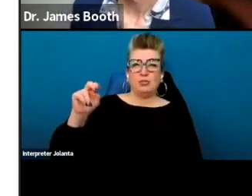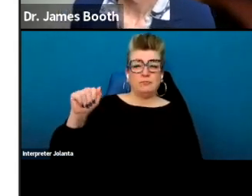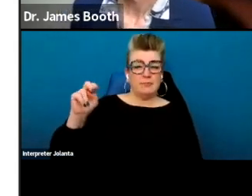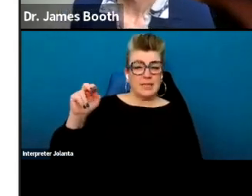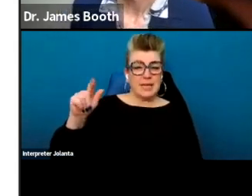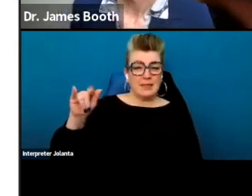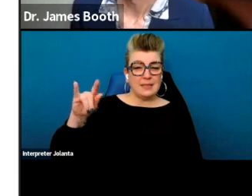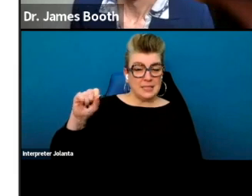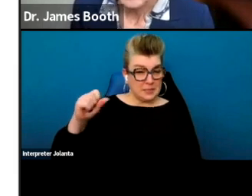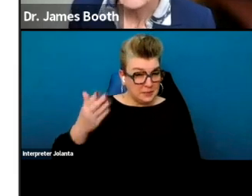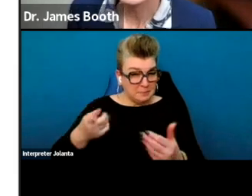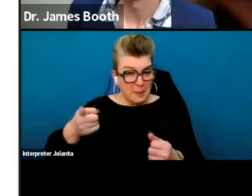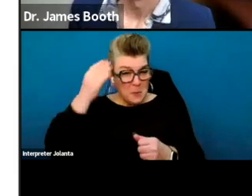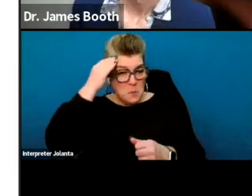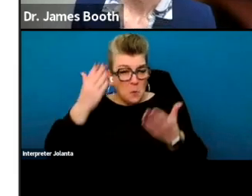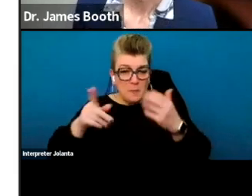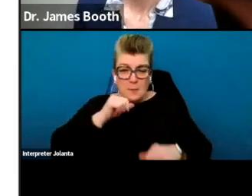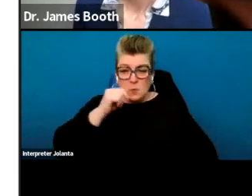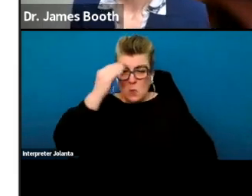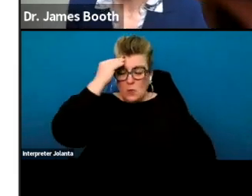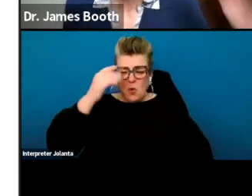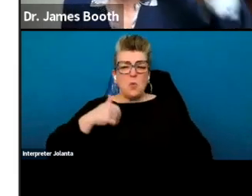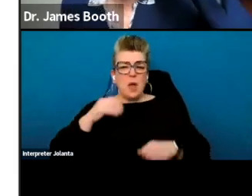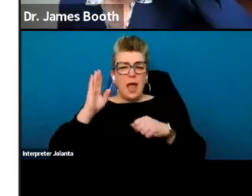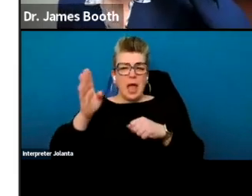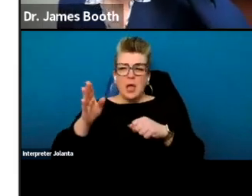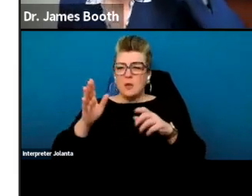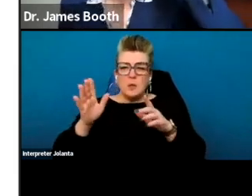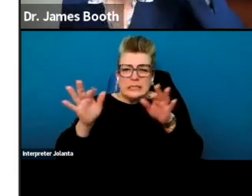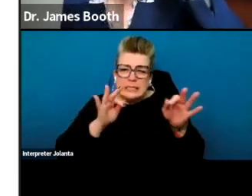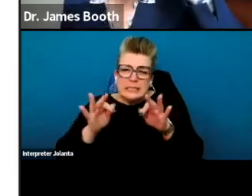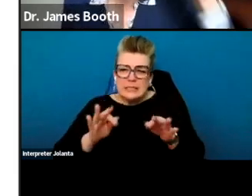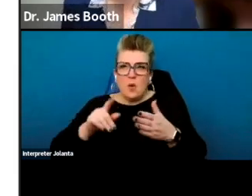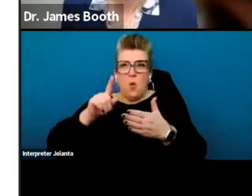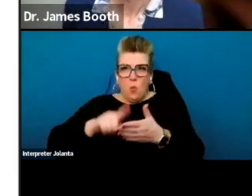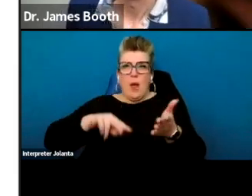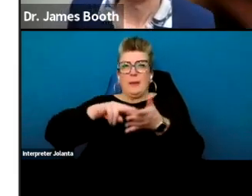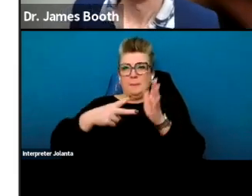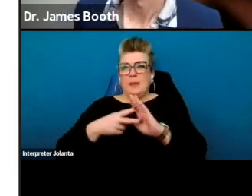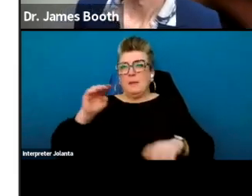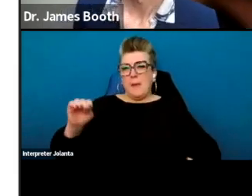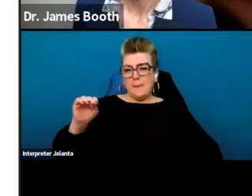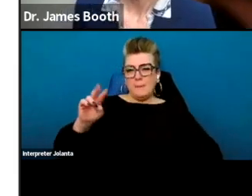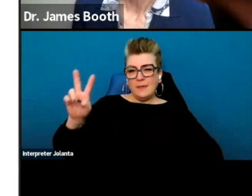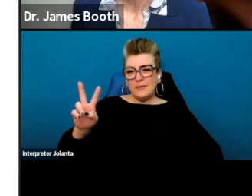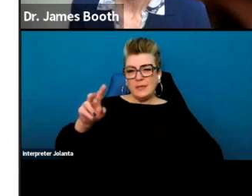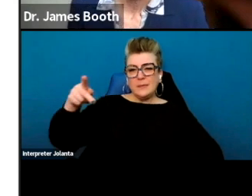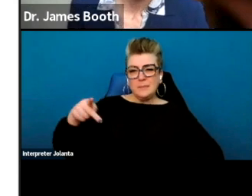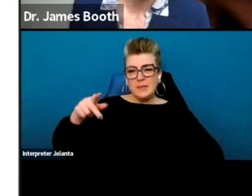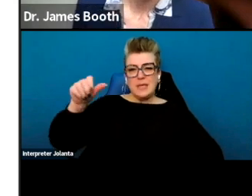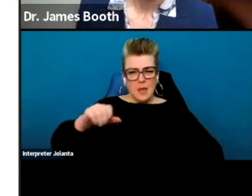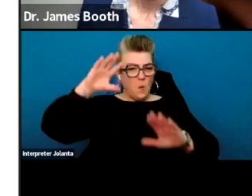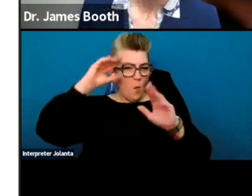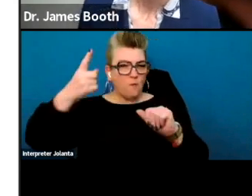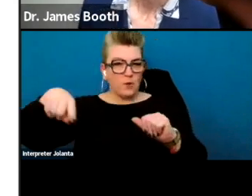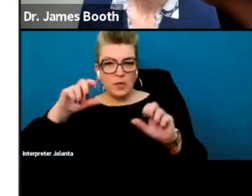with this particular approach, so I'll kind of step through the rationale of the approach, so hopefully everybody's kind